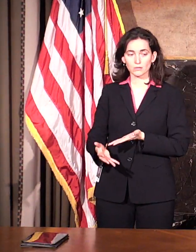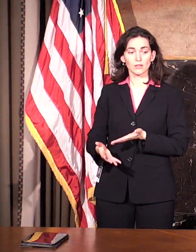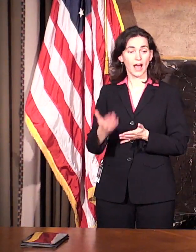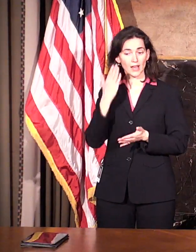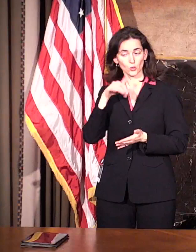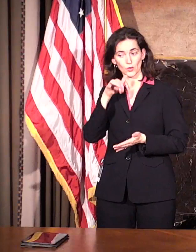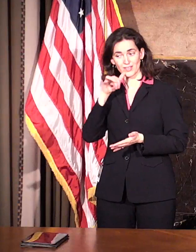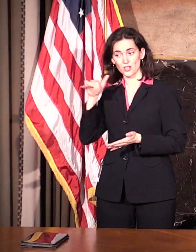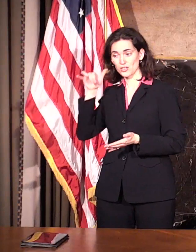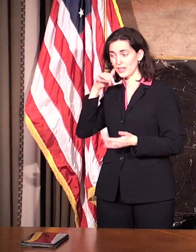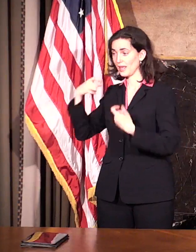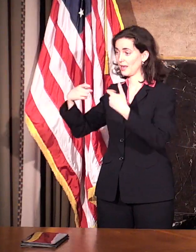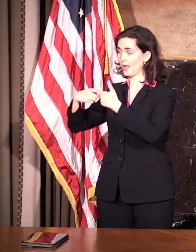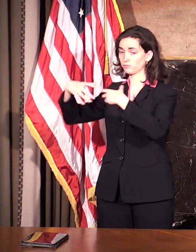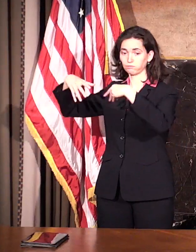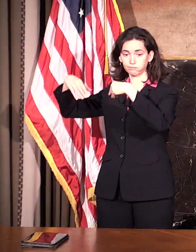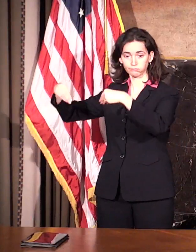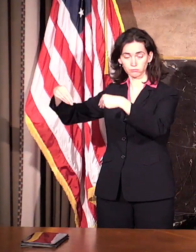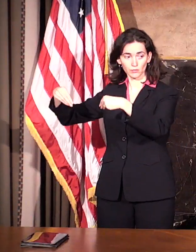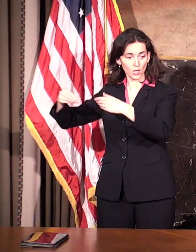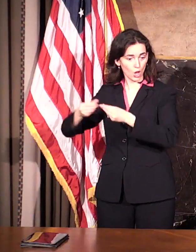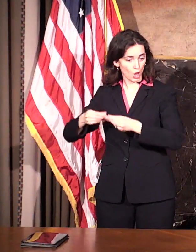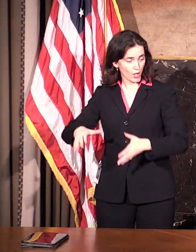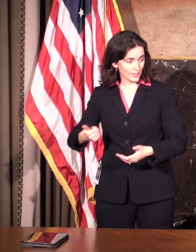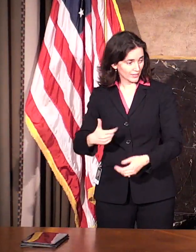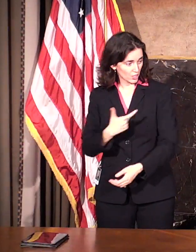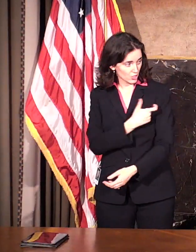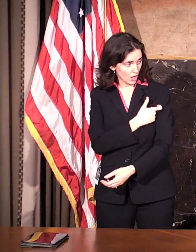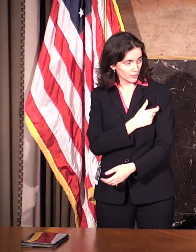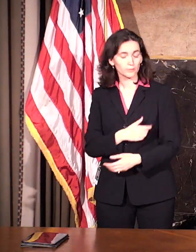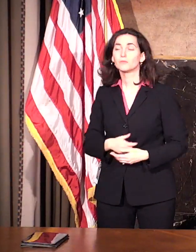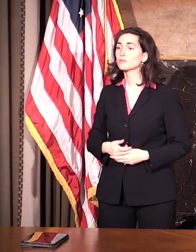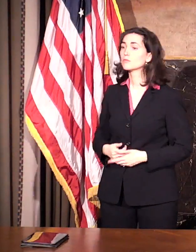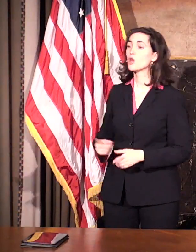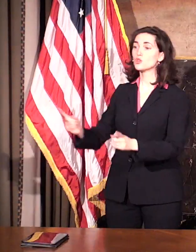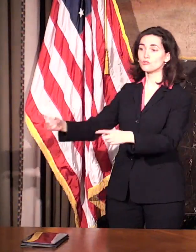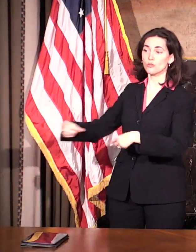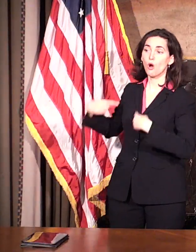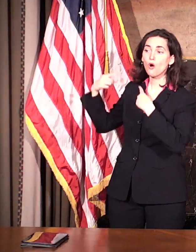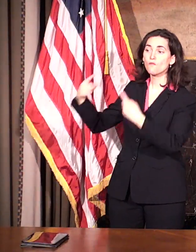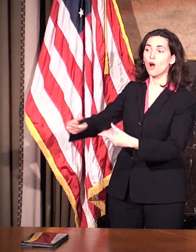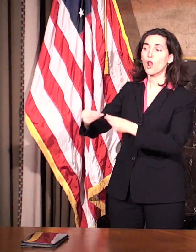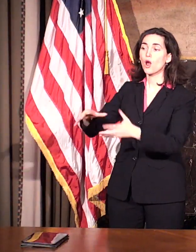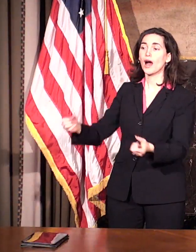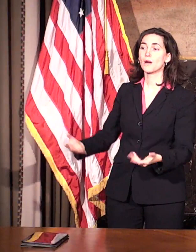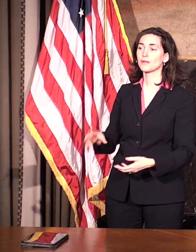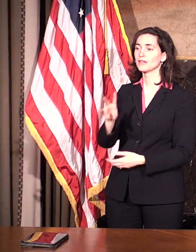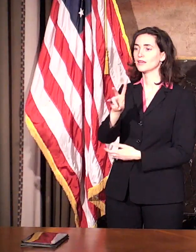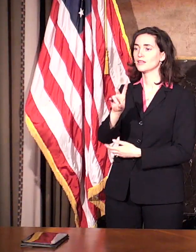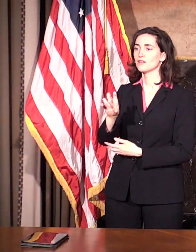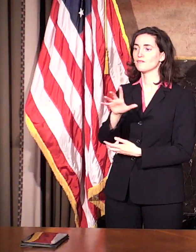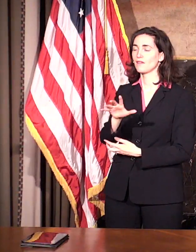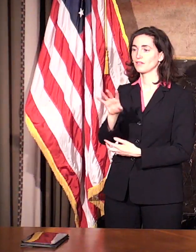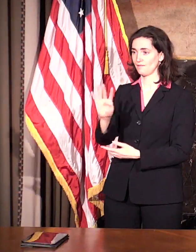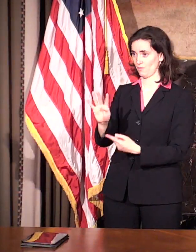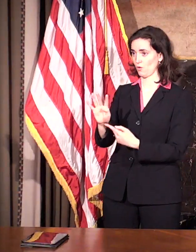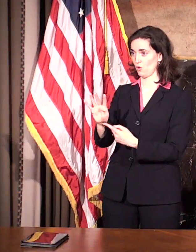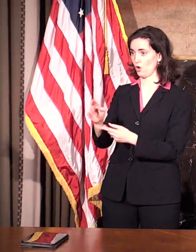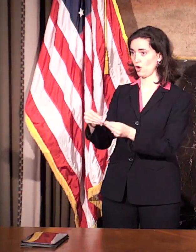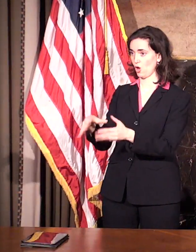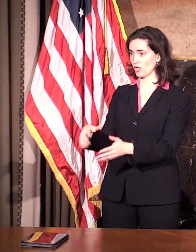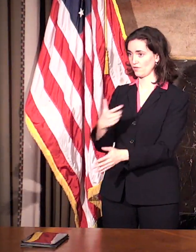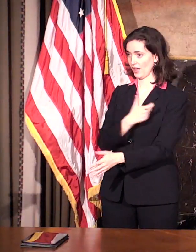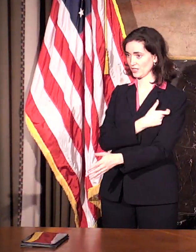outages. Can you give us an update on that today as well? Yeah, the number is 754 right now of lost doses, which